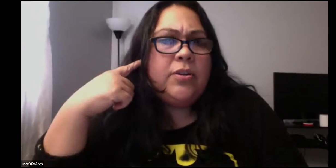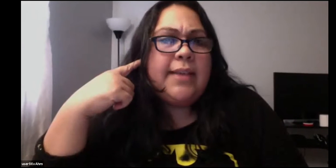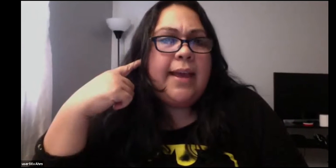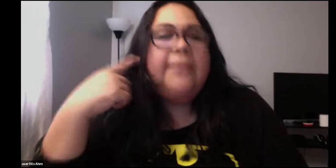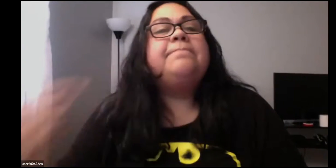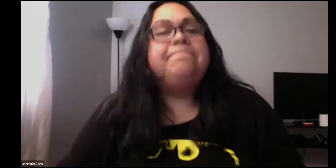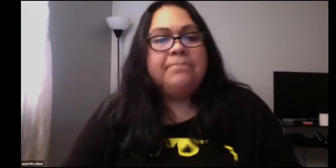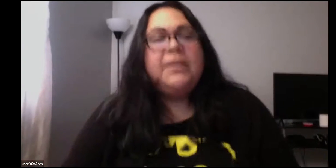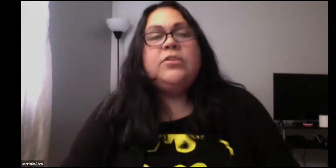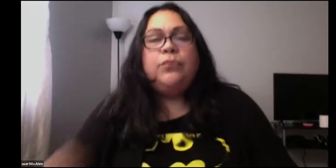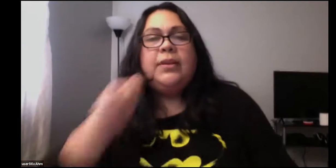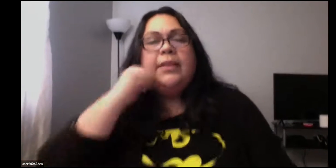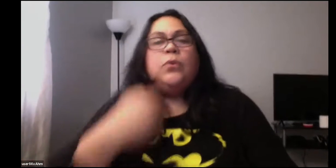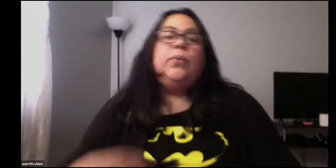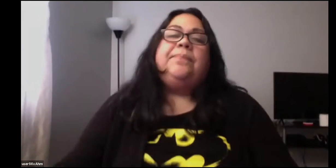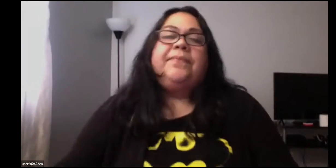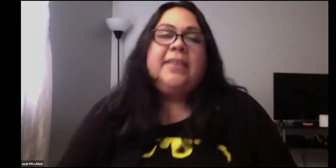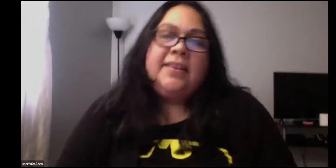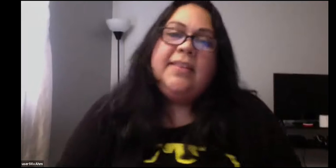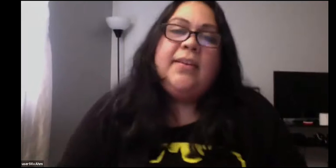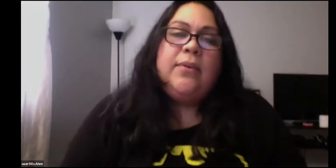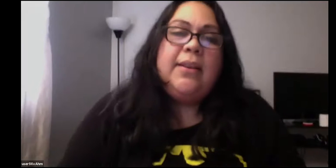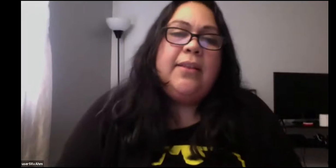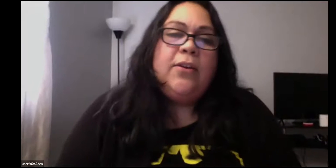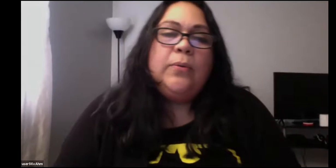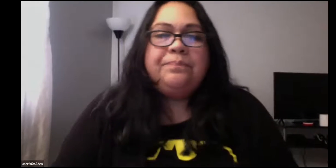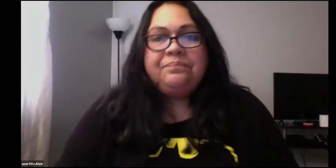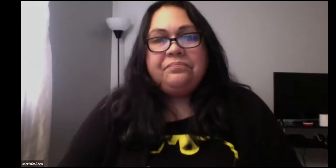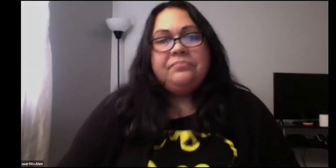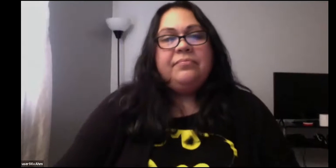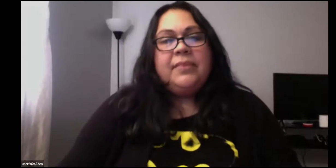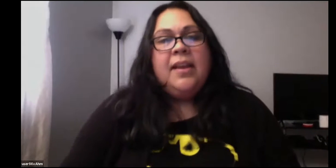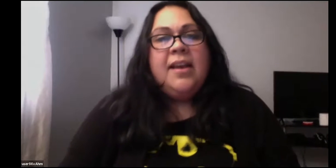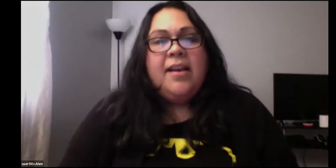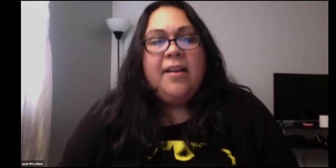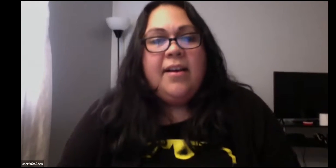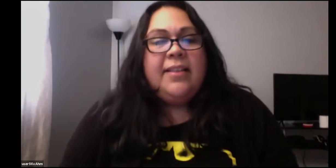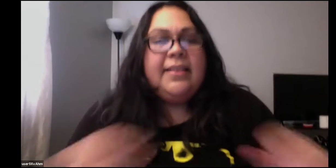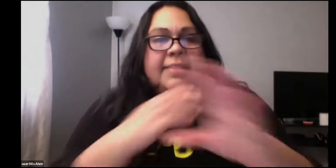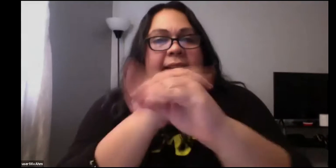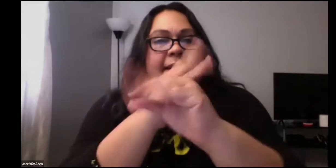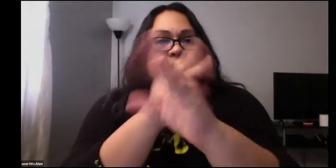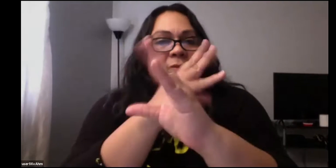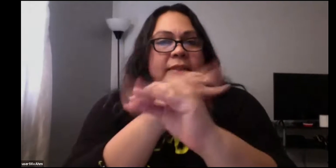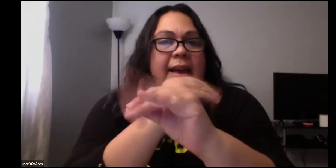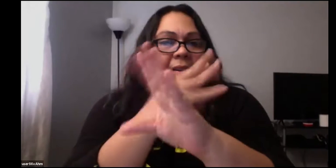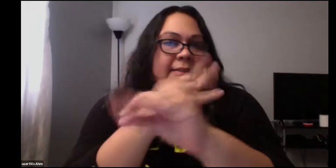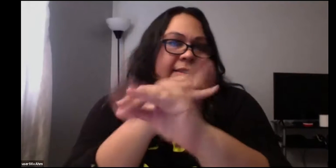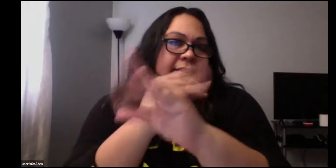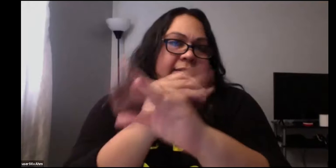say. It's really cool. Really, really cool. And that the sign they use for that is this, because